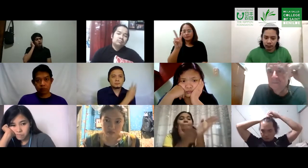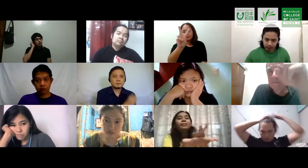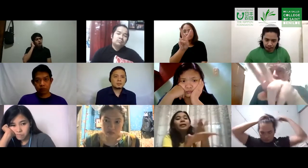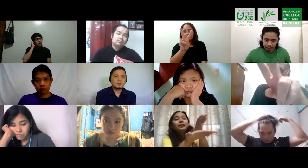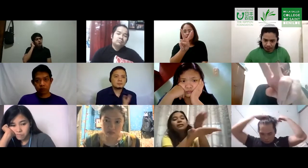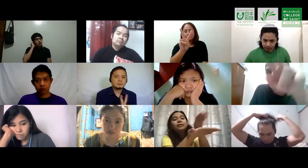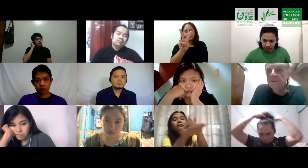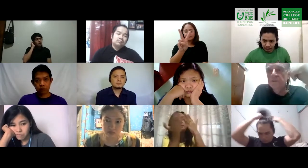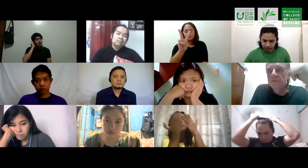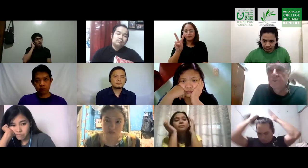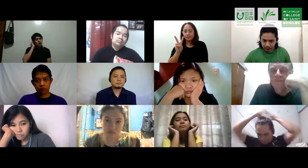Lesson 2.